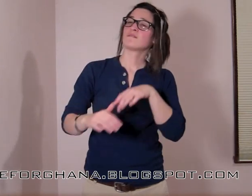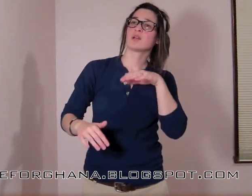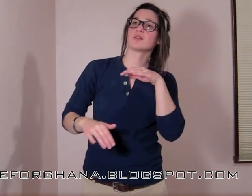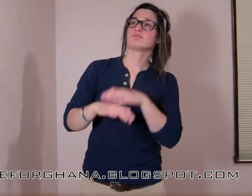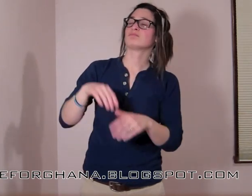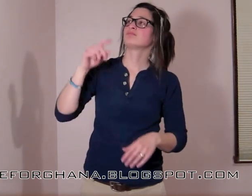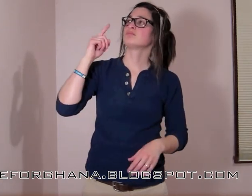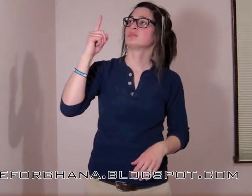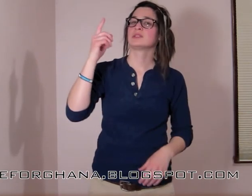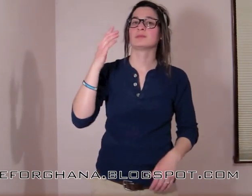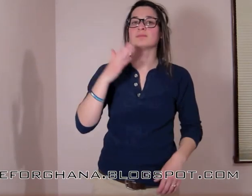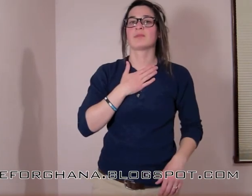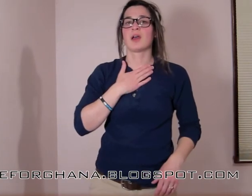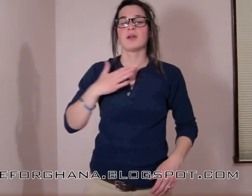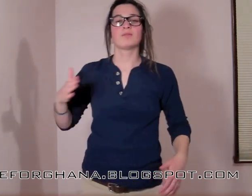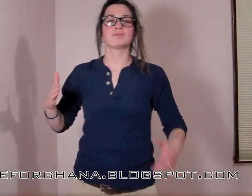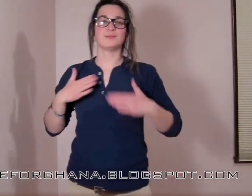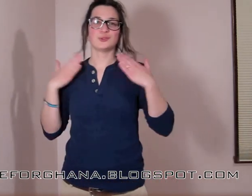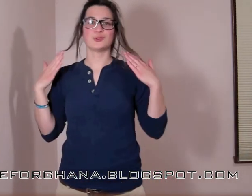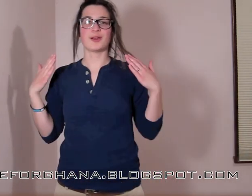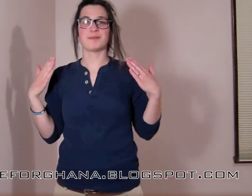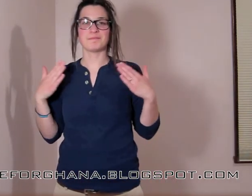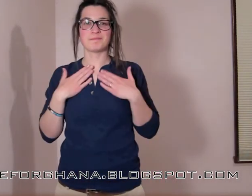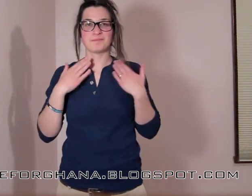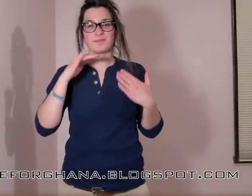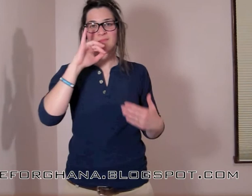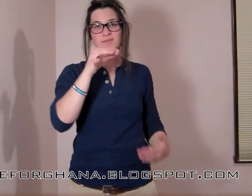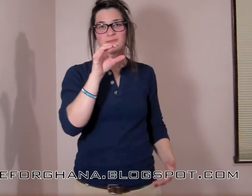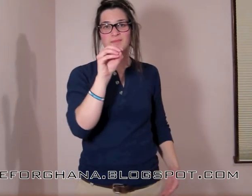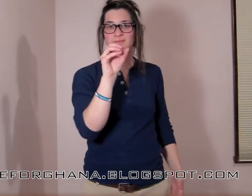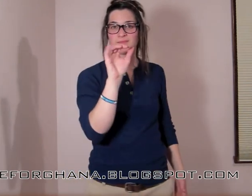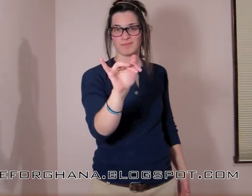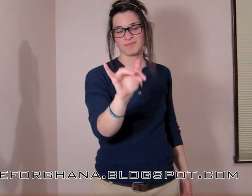He's my comfort, and He's my absolute joy.